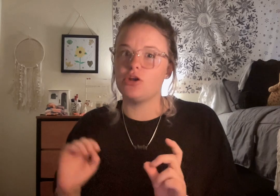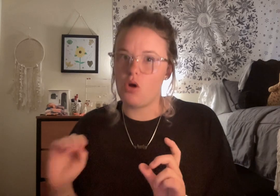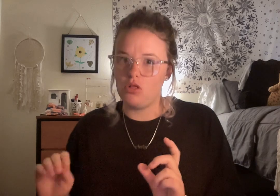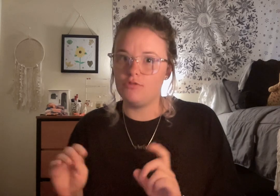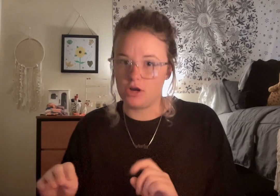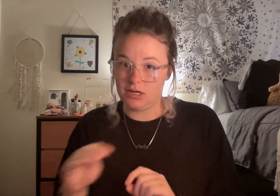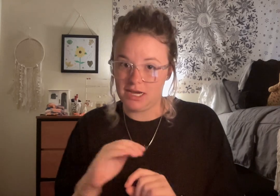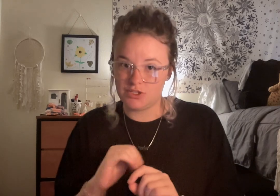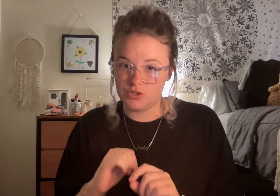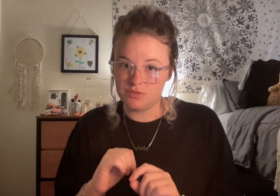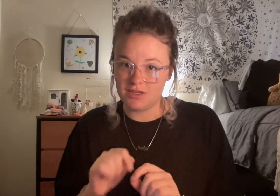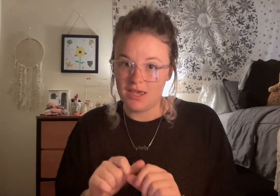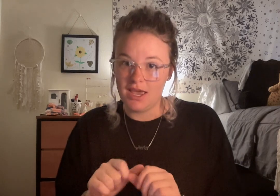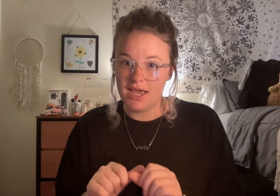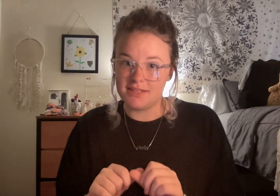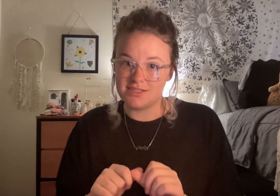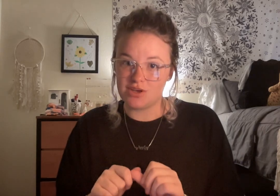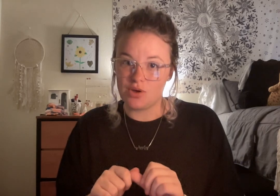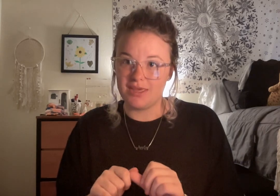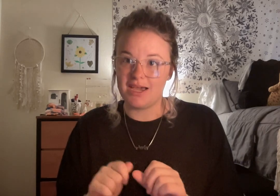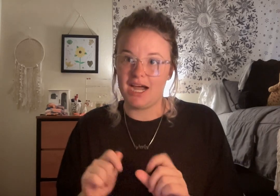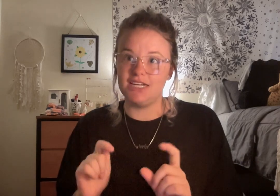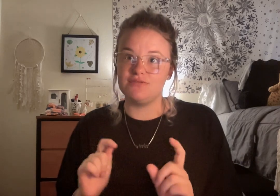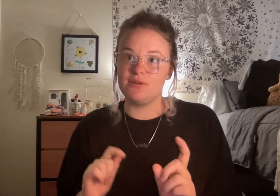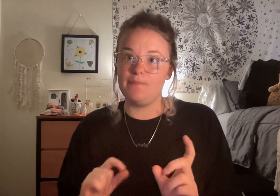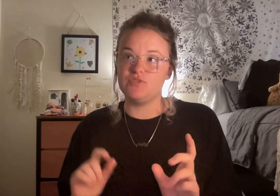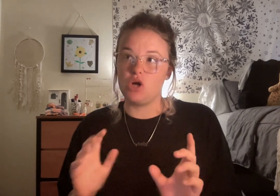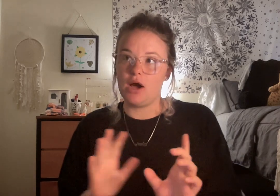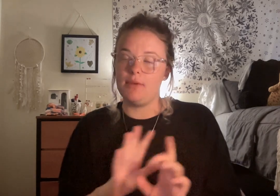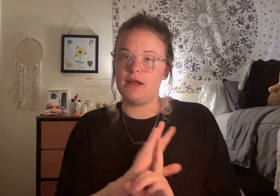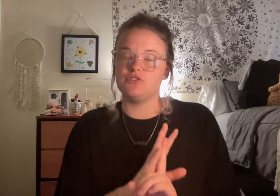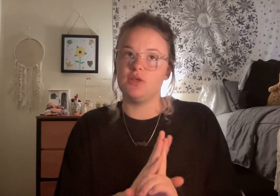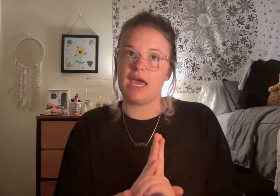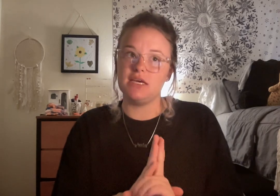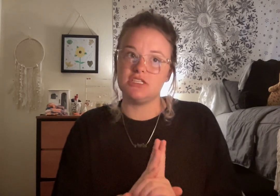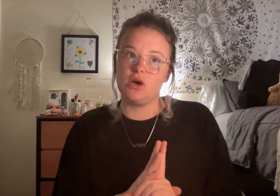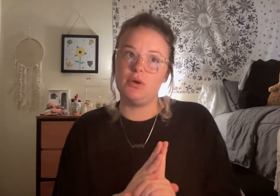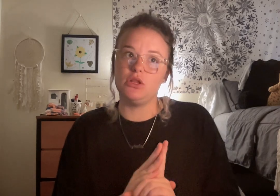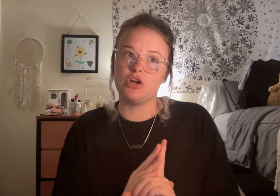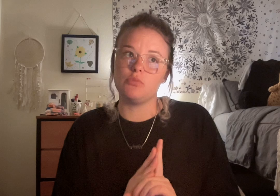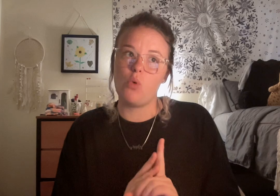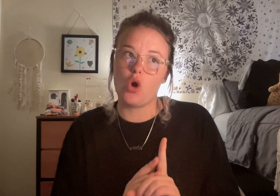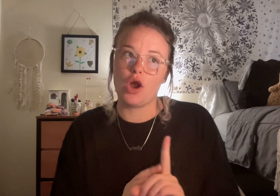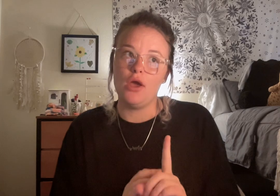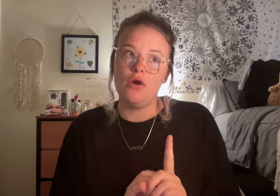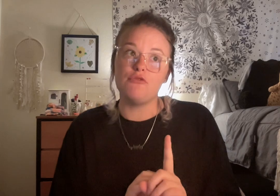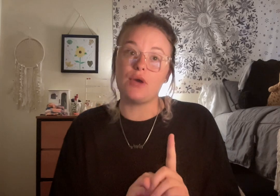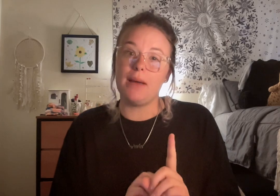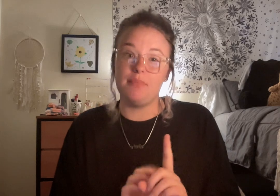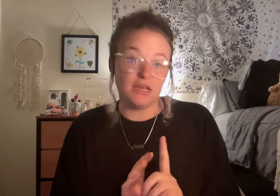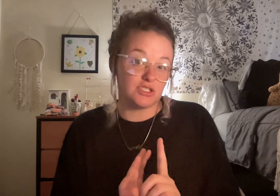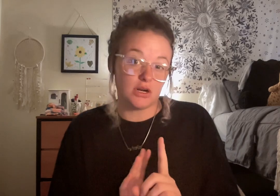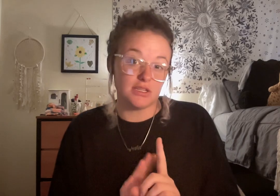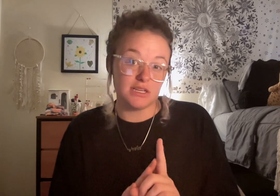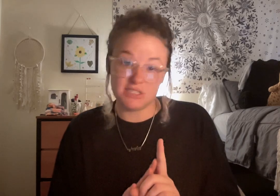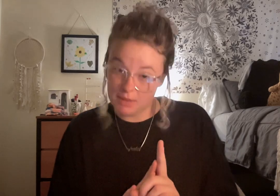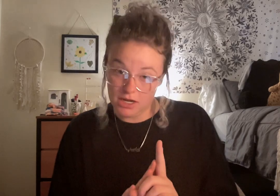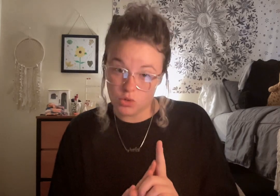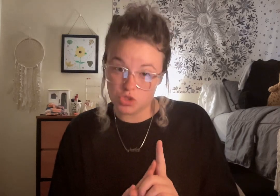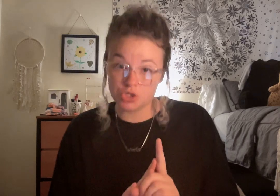all of our classrooms. And so they kind of taught about it. So like ASL, we learned more vocab based on the Hispanic culture. So